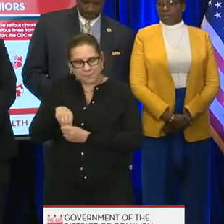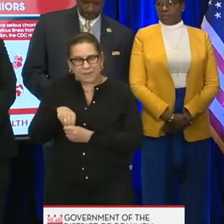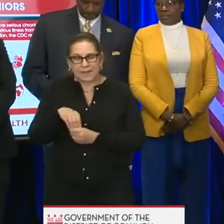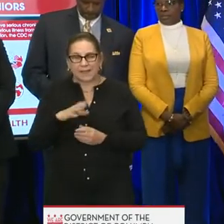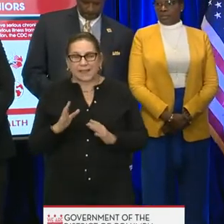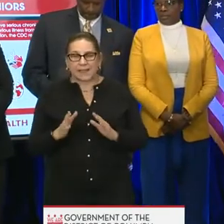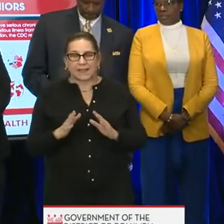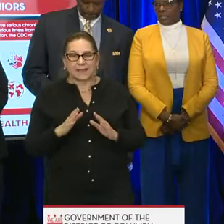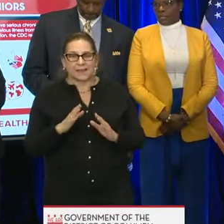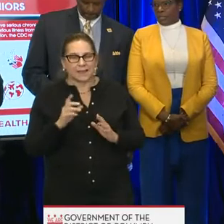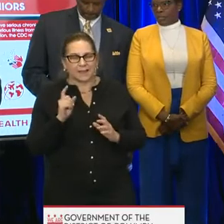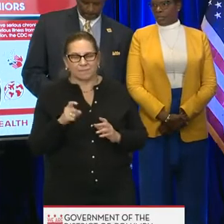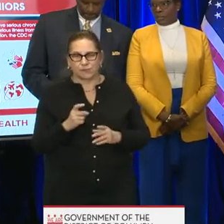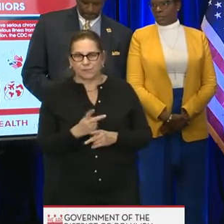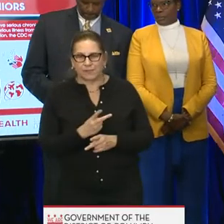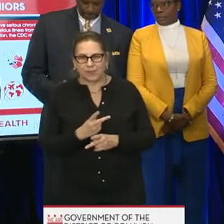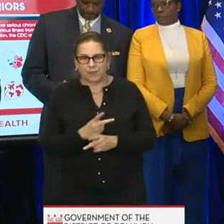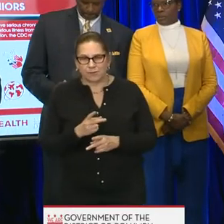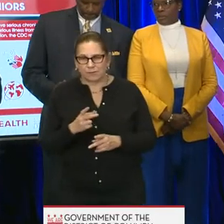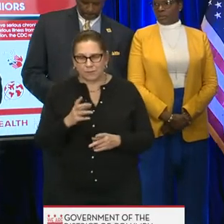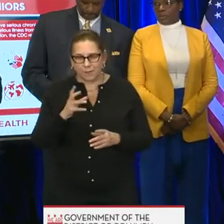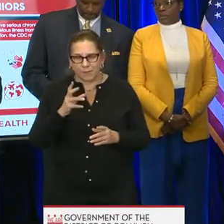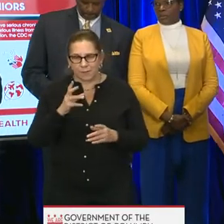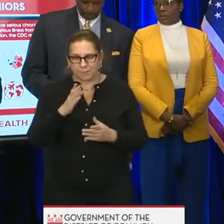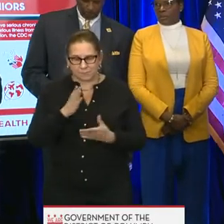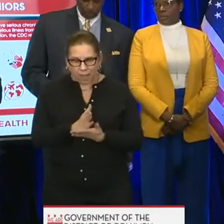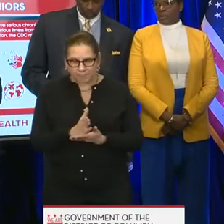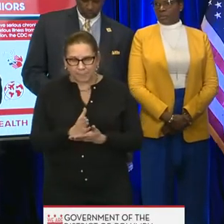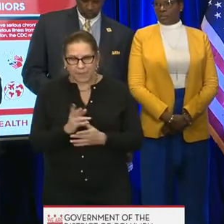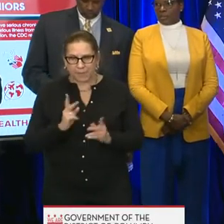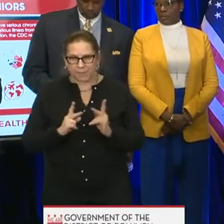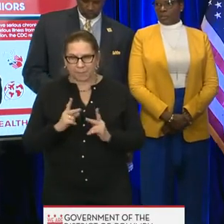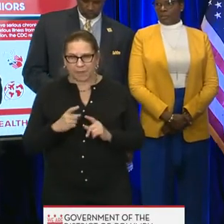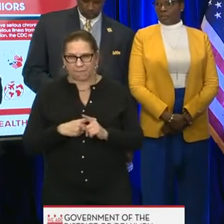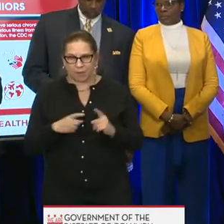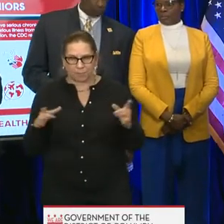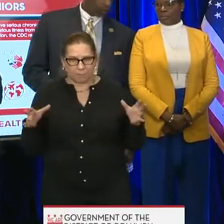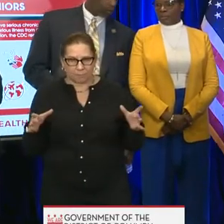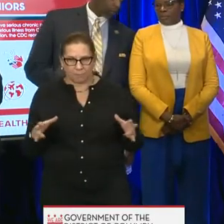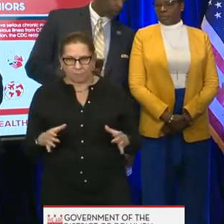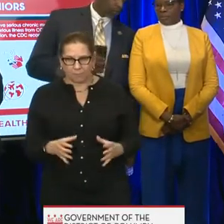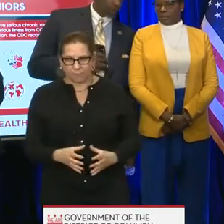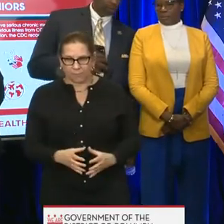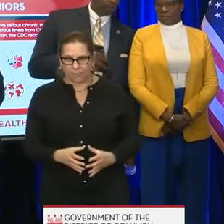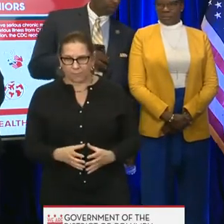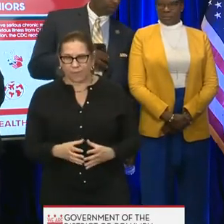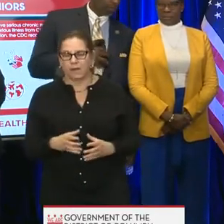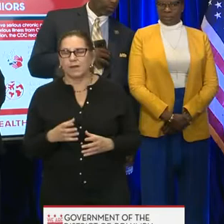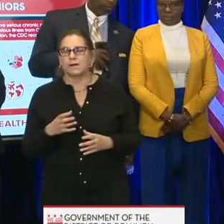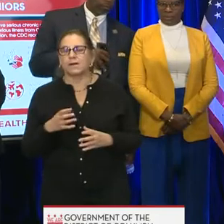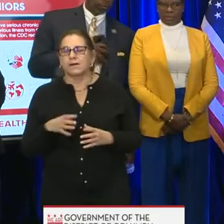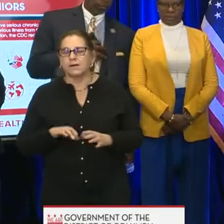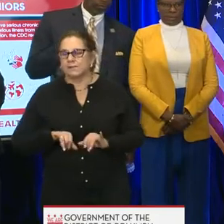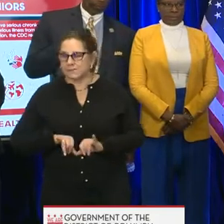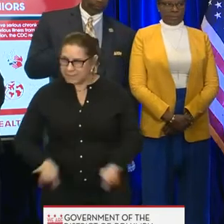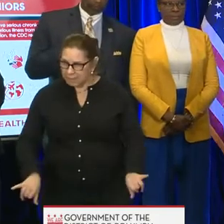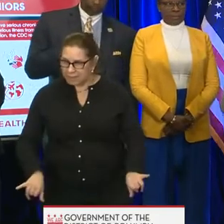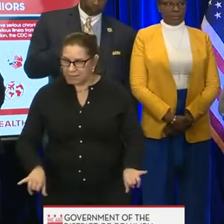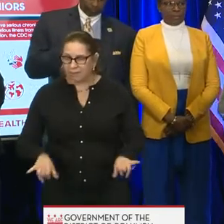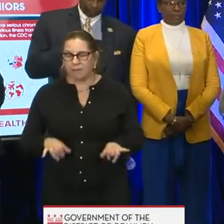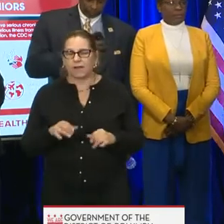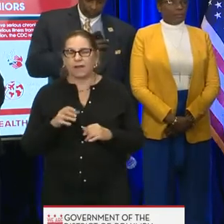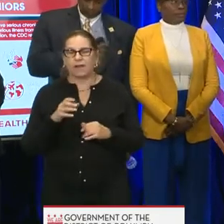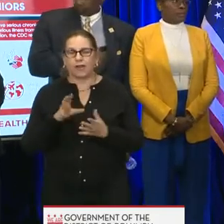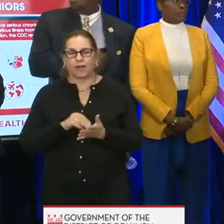to exercise social distancing. And part of the debate among many of us and among